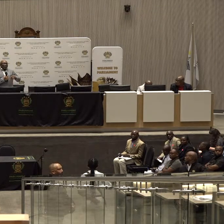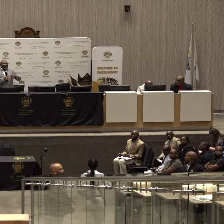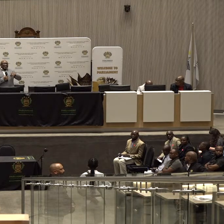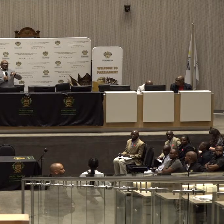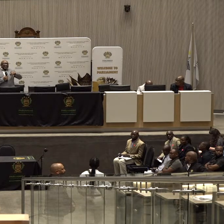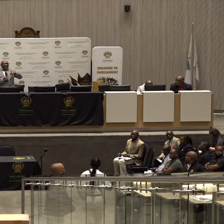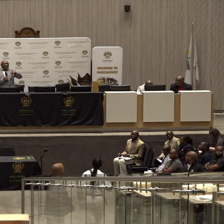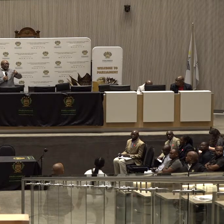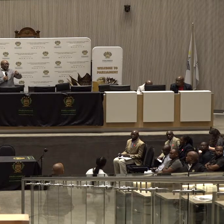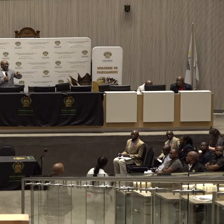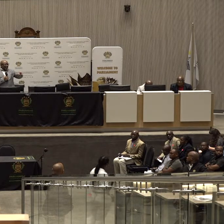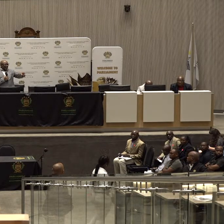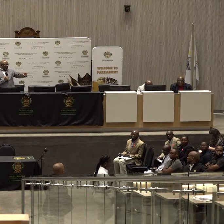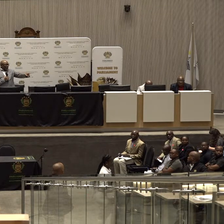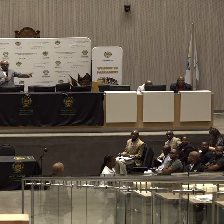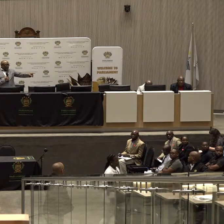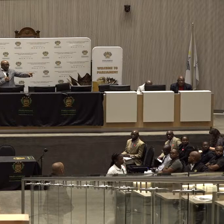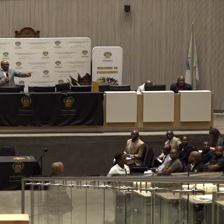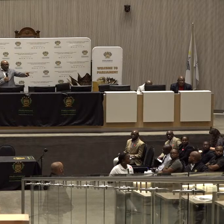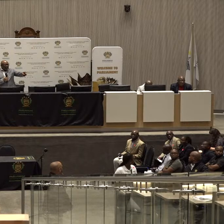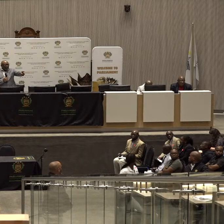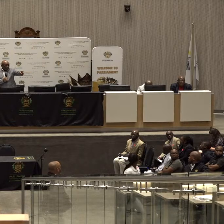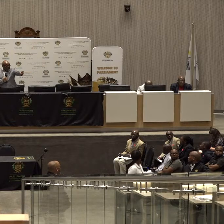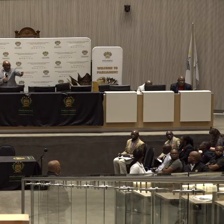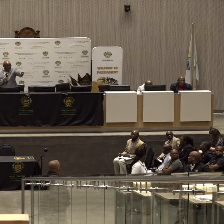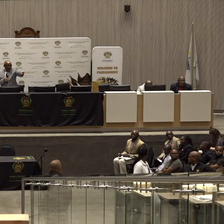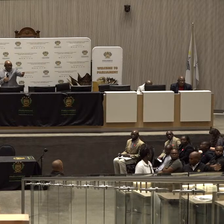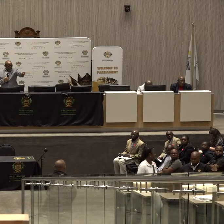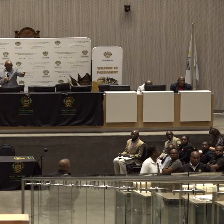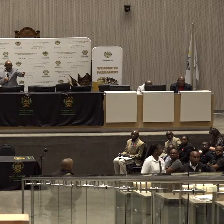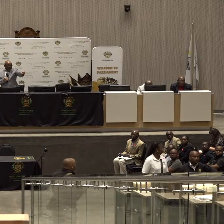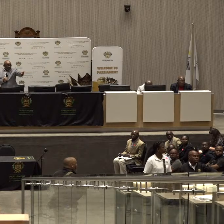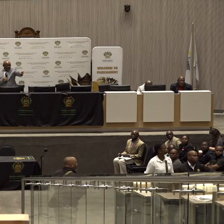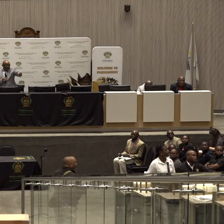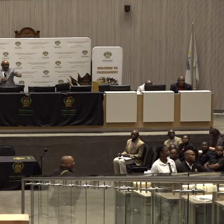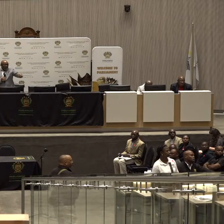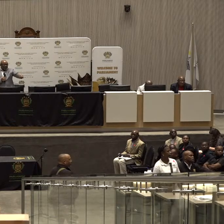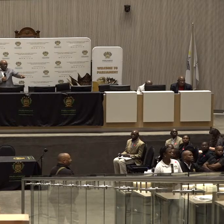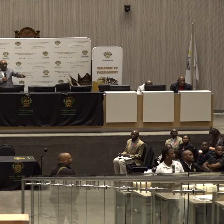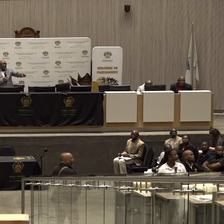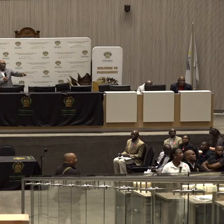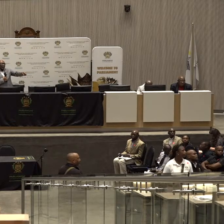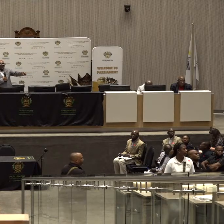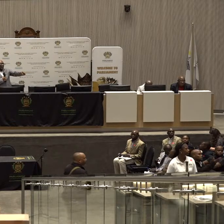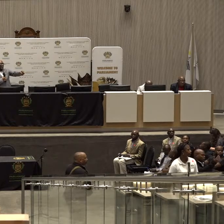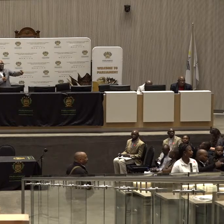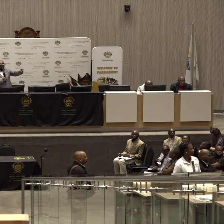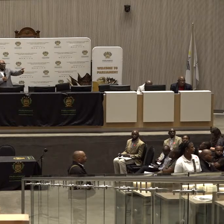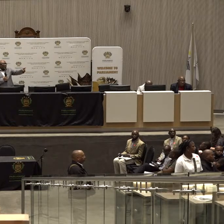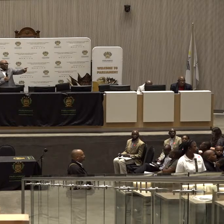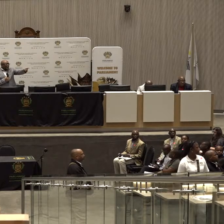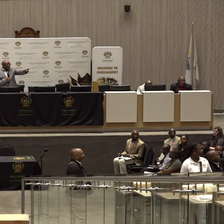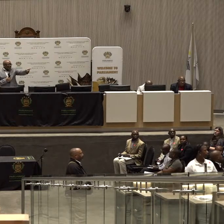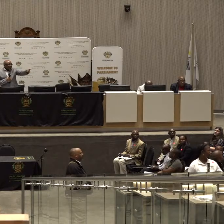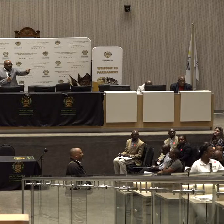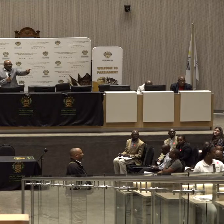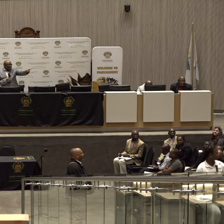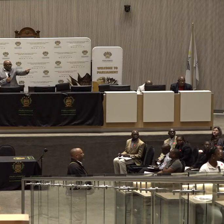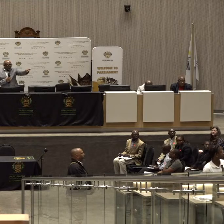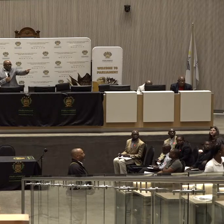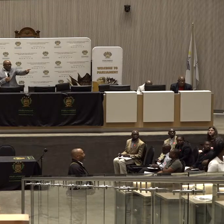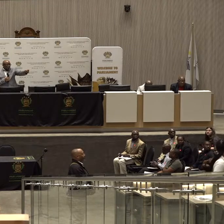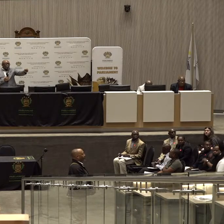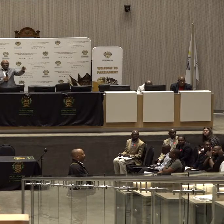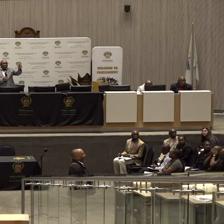I am already seeing hands here I will start here on the third row my brother you will be number one you can come oh number one